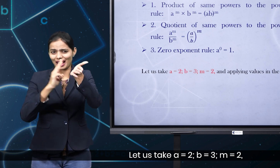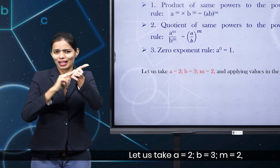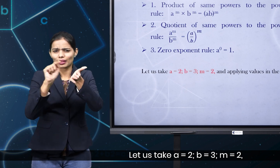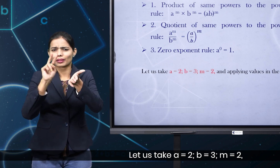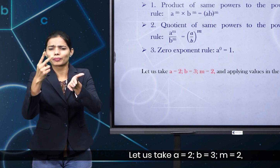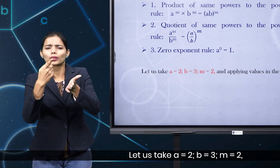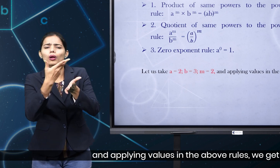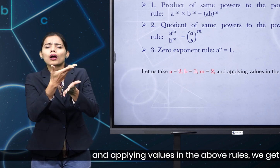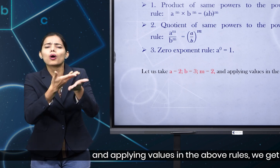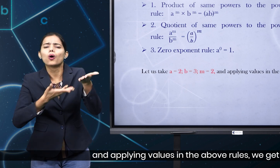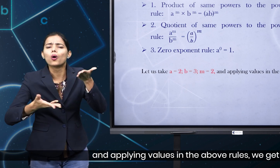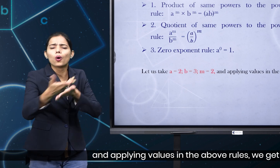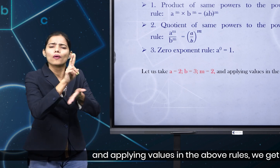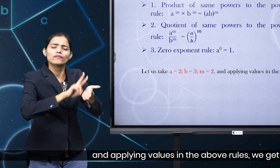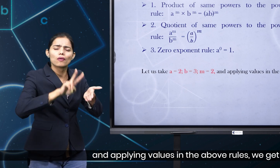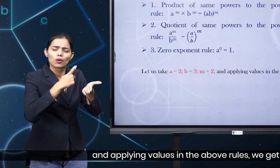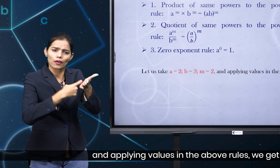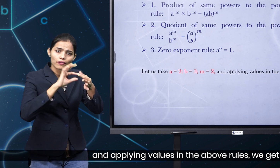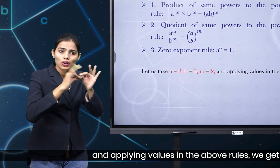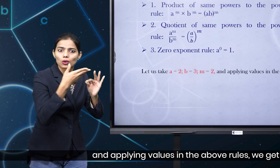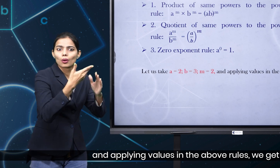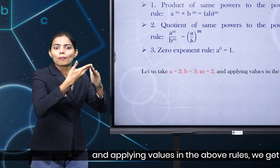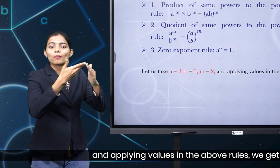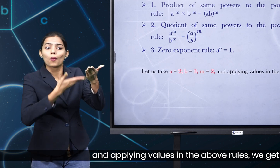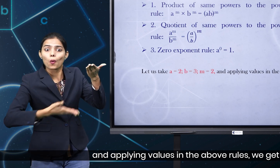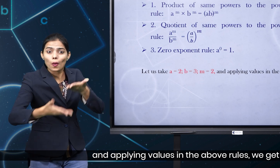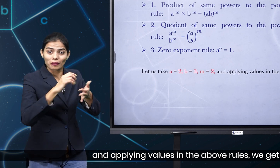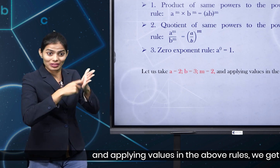equal to 2 and applying values in the above rules, we get